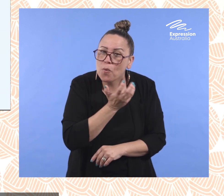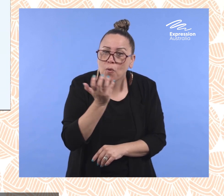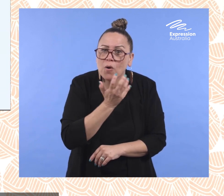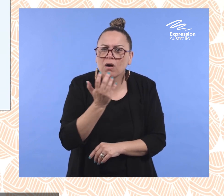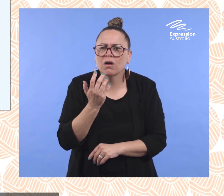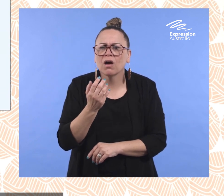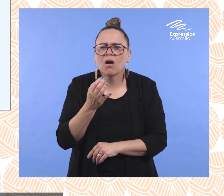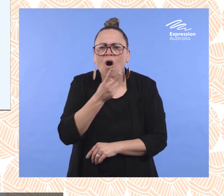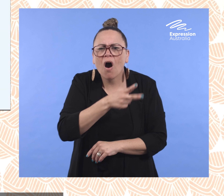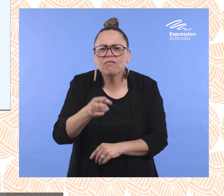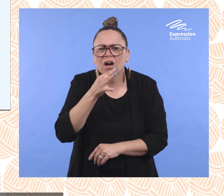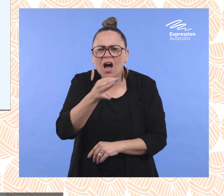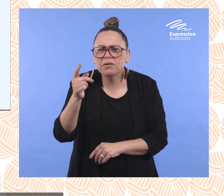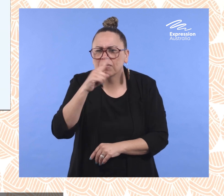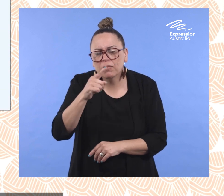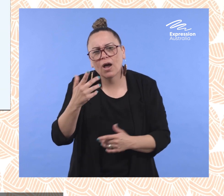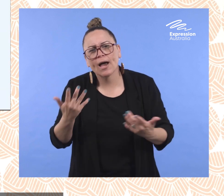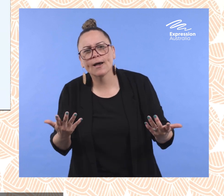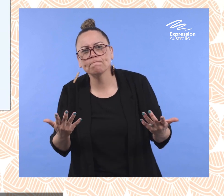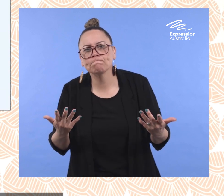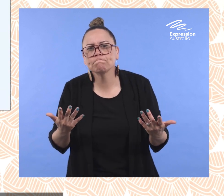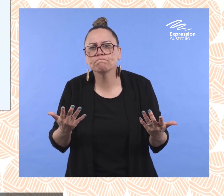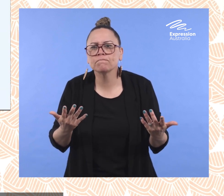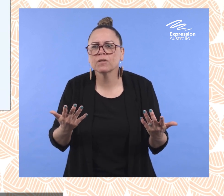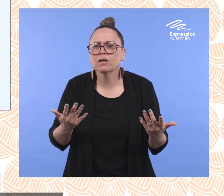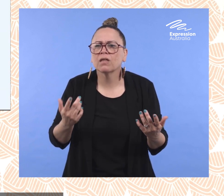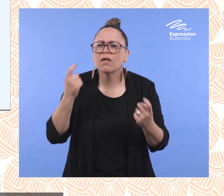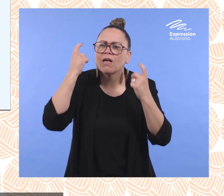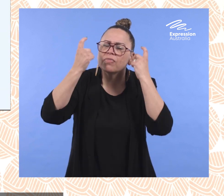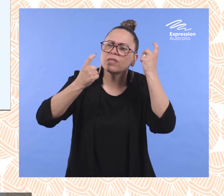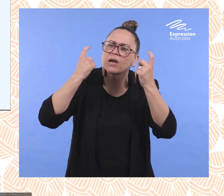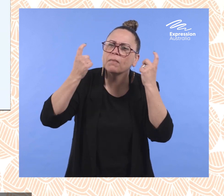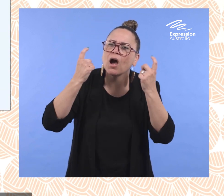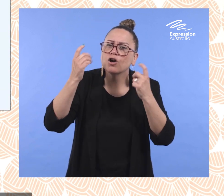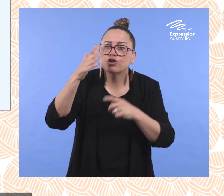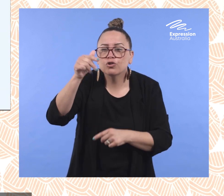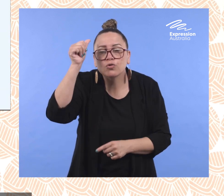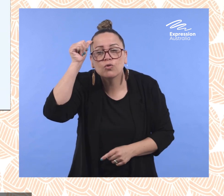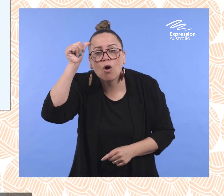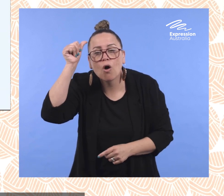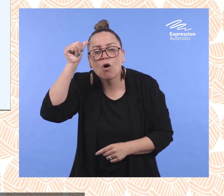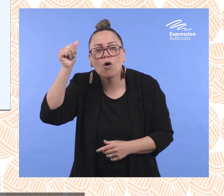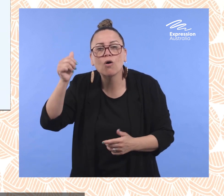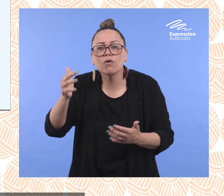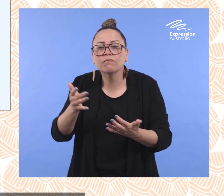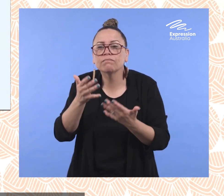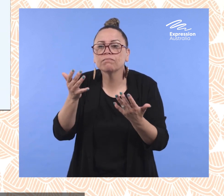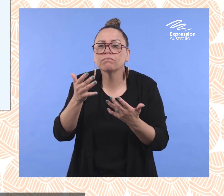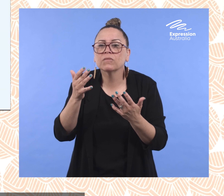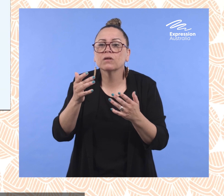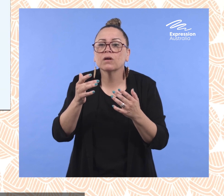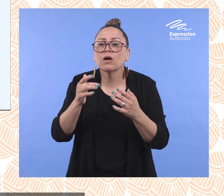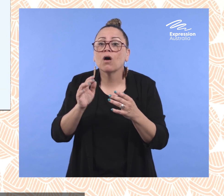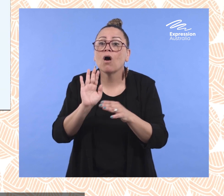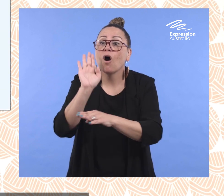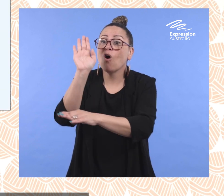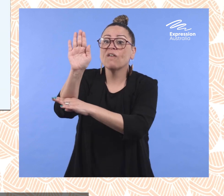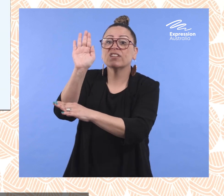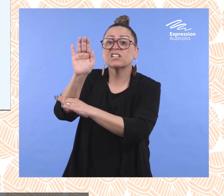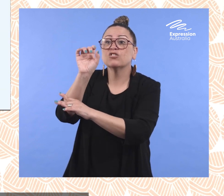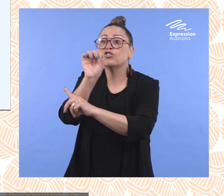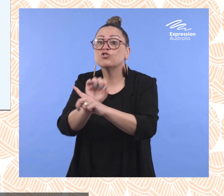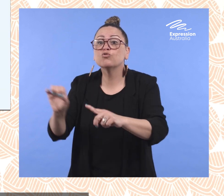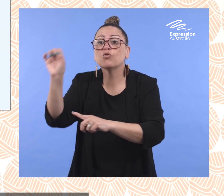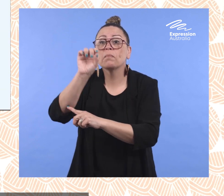people to think about, you know, if you were traveling to Europe and, you know,